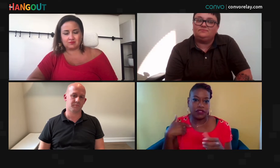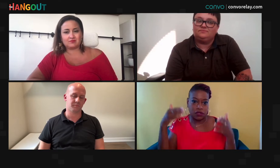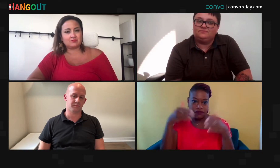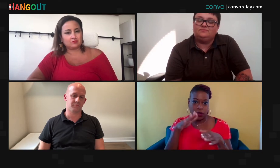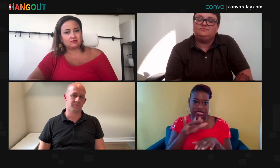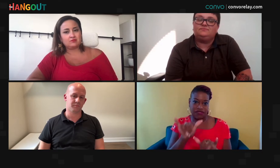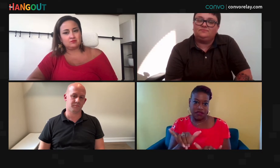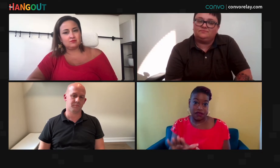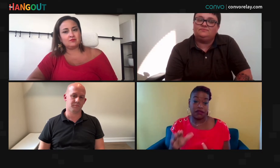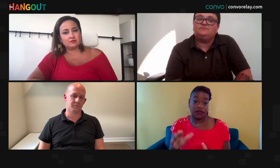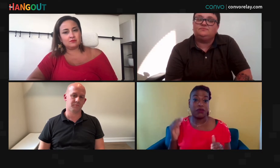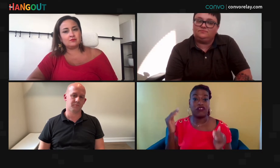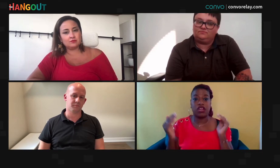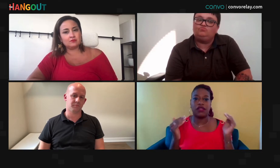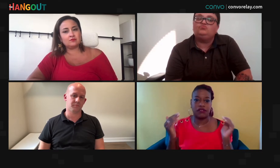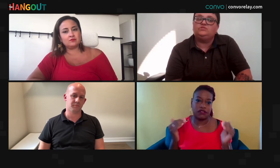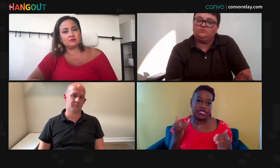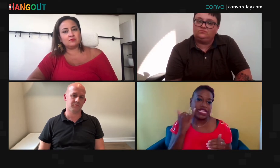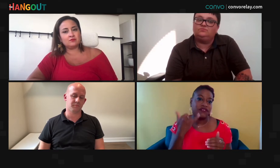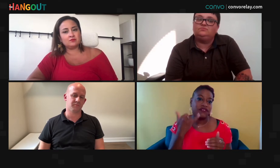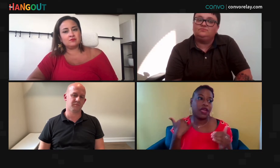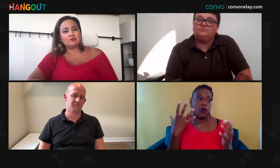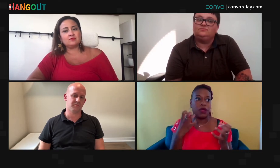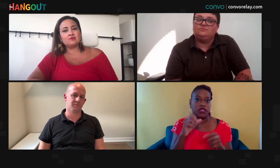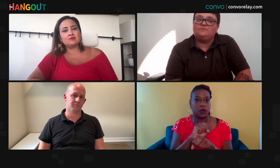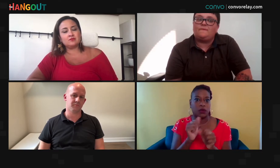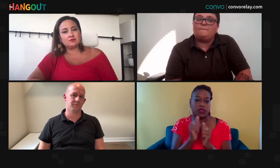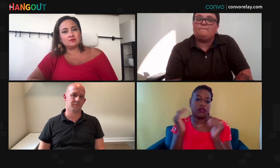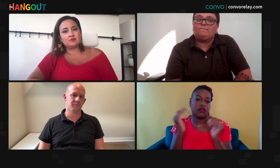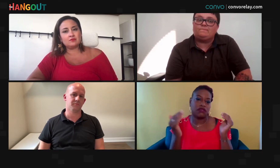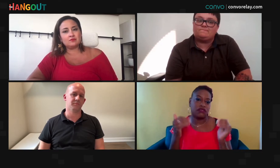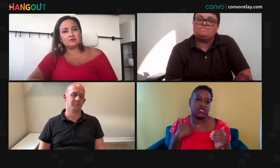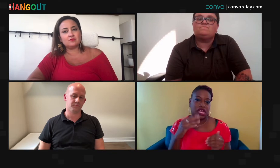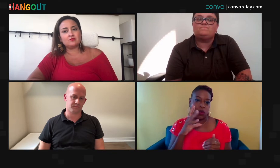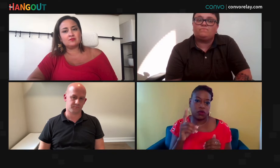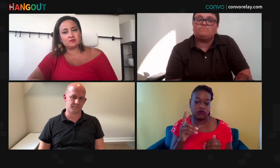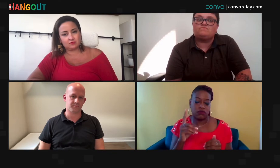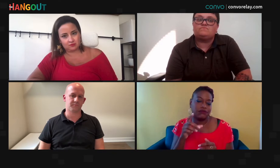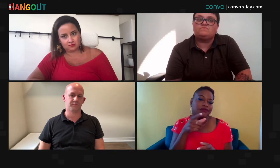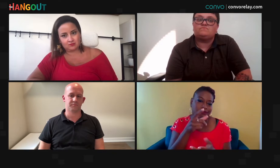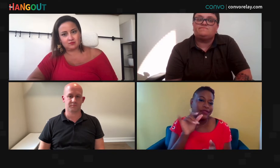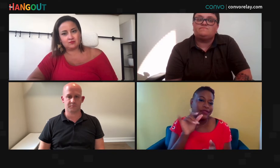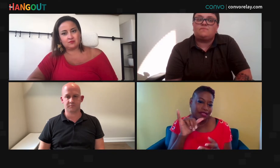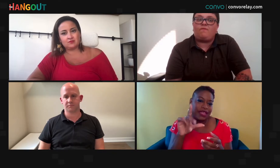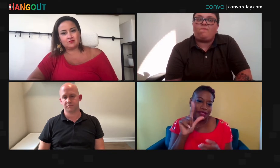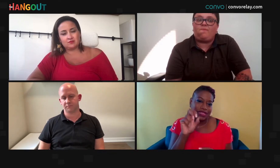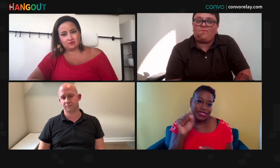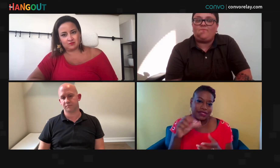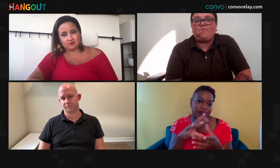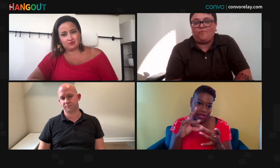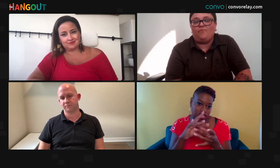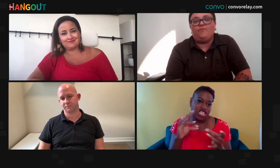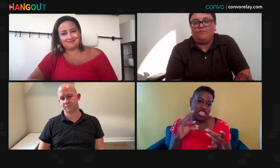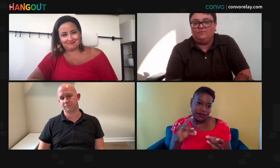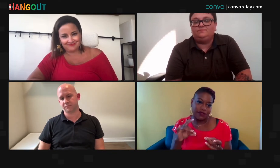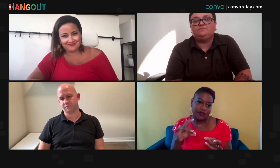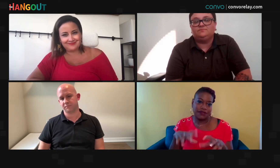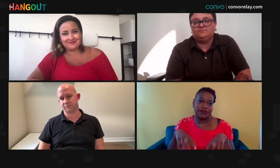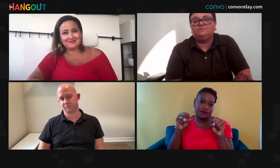and that's the specific training that I have received in comparison to adults. If I want to work with adults, then like Leesa